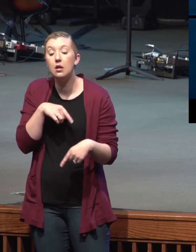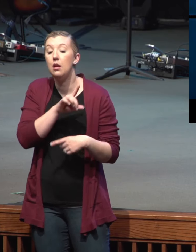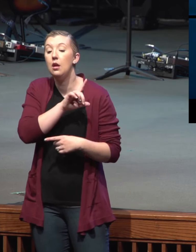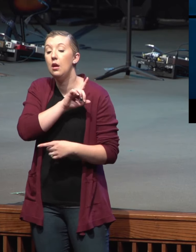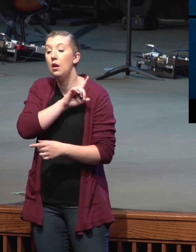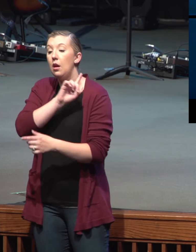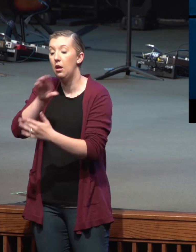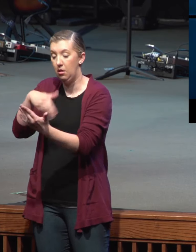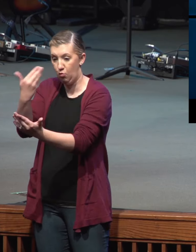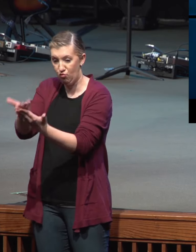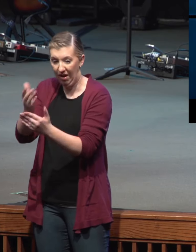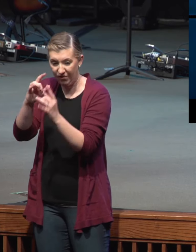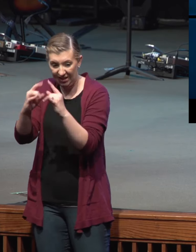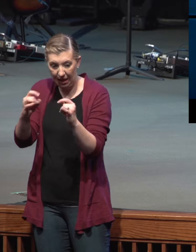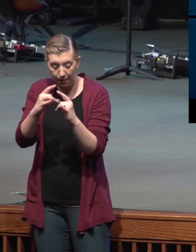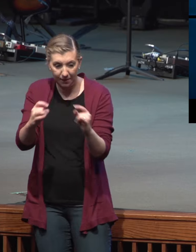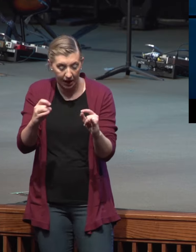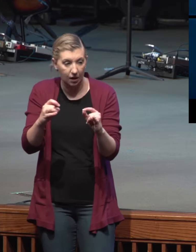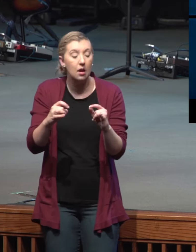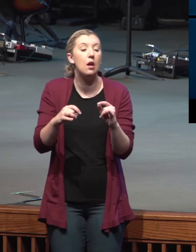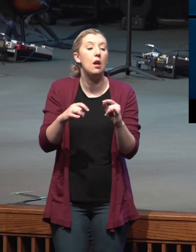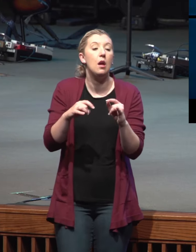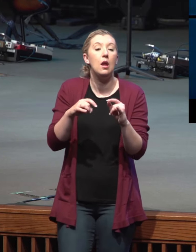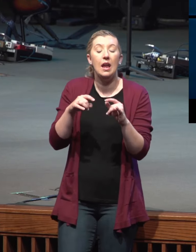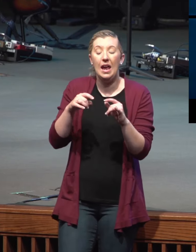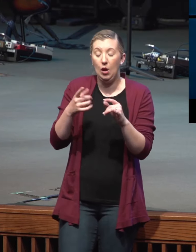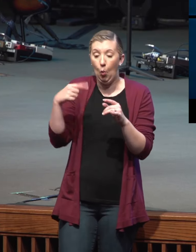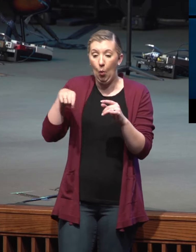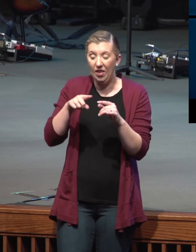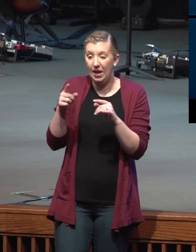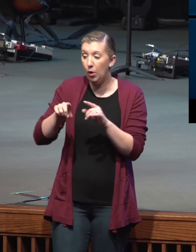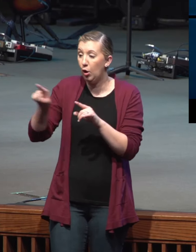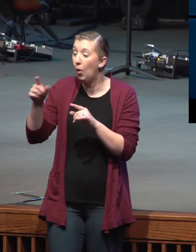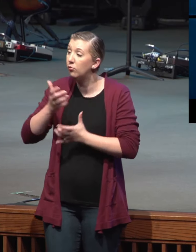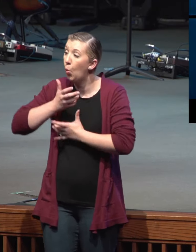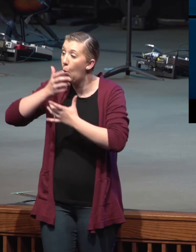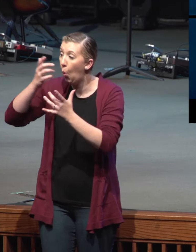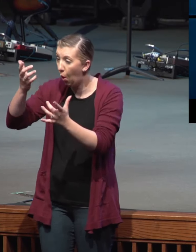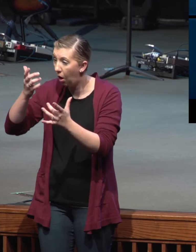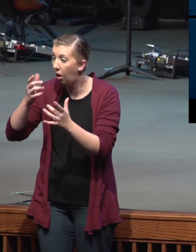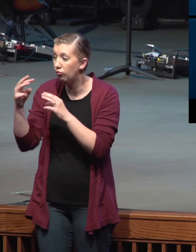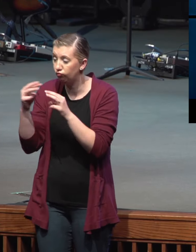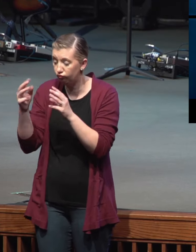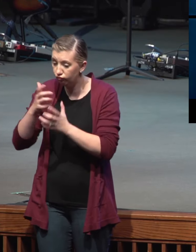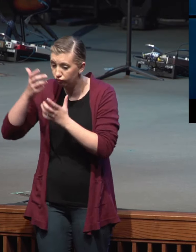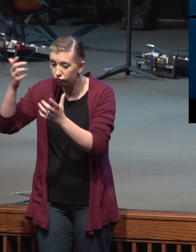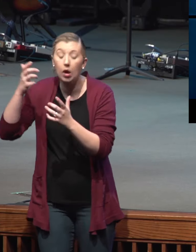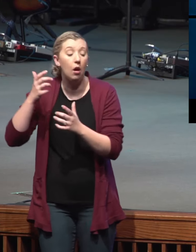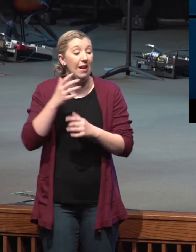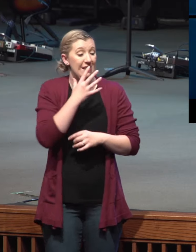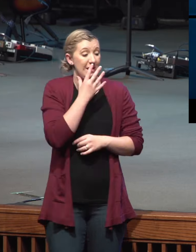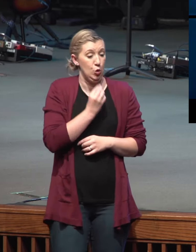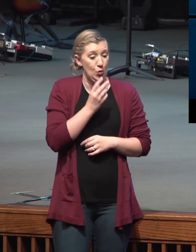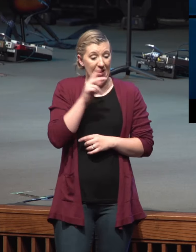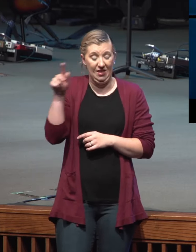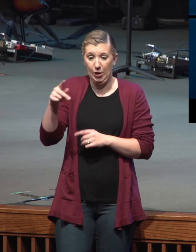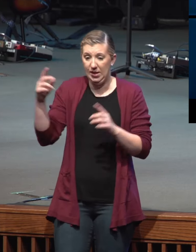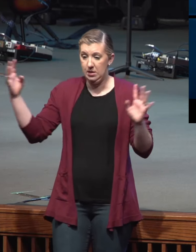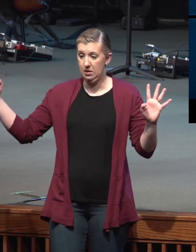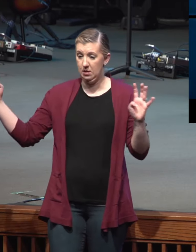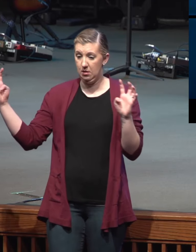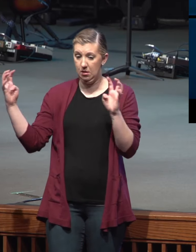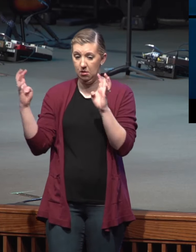came to the encampment as the host was going out to the battle line shouting the war cry. And Israel and the Philistines drew up for